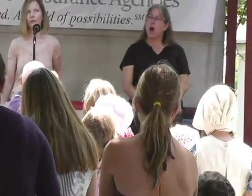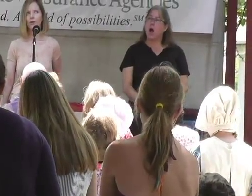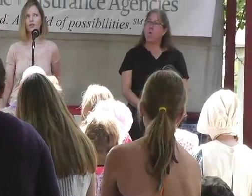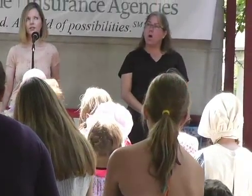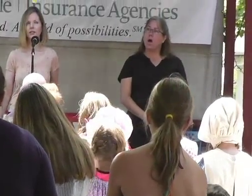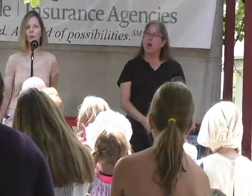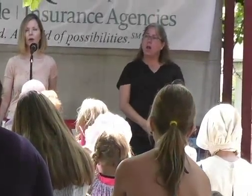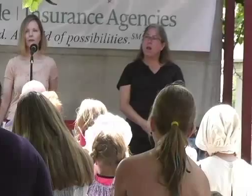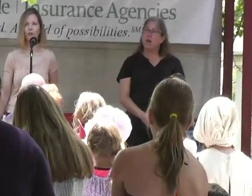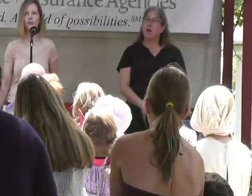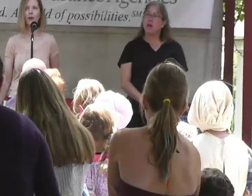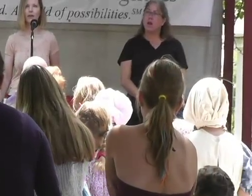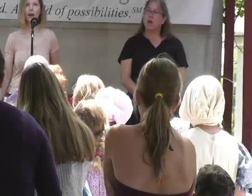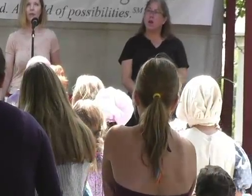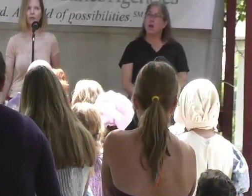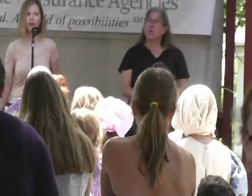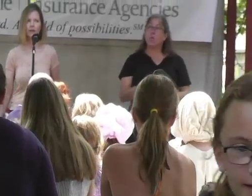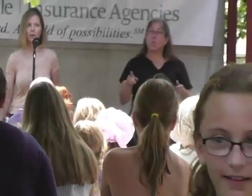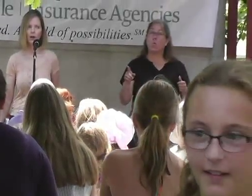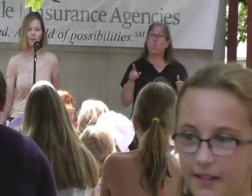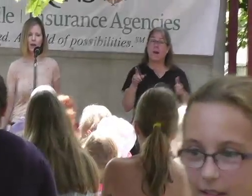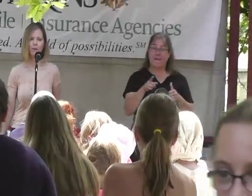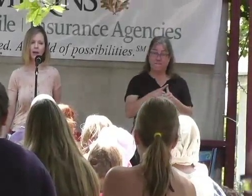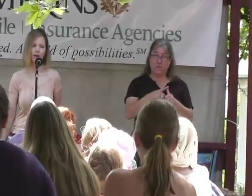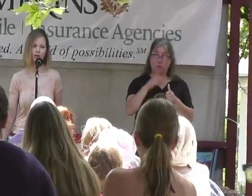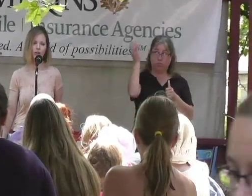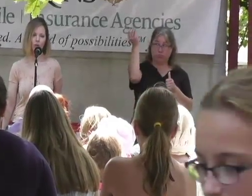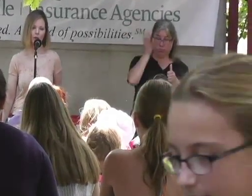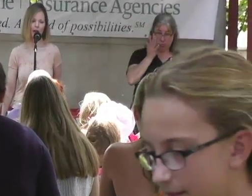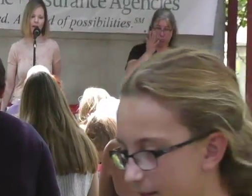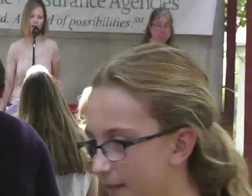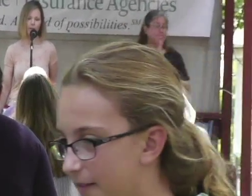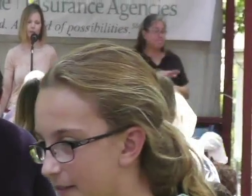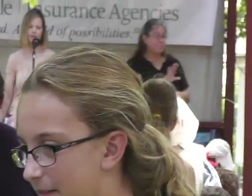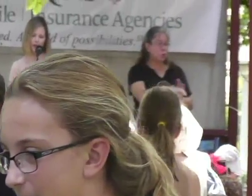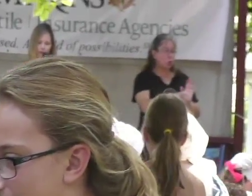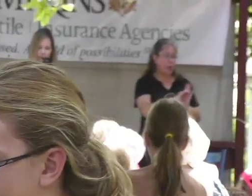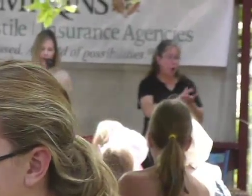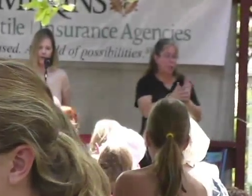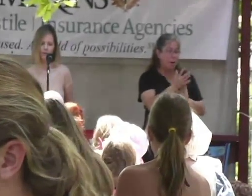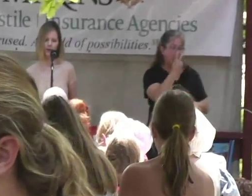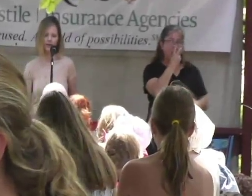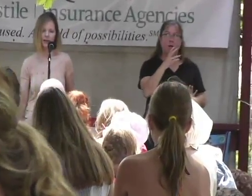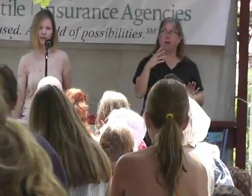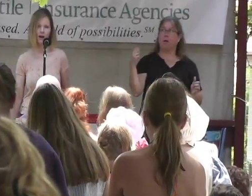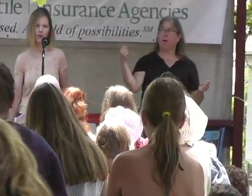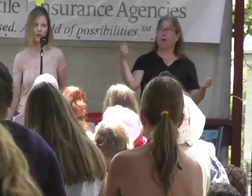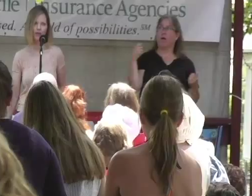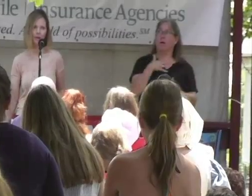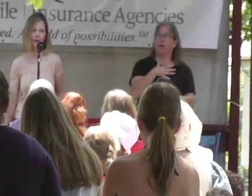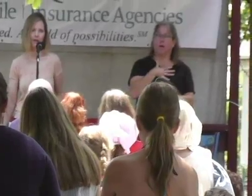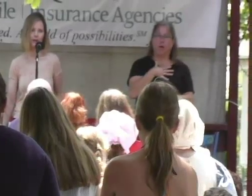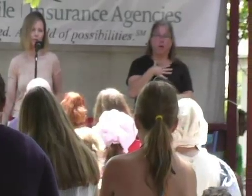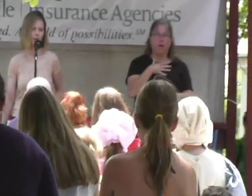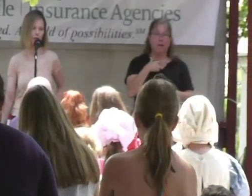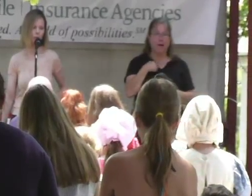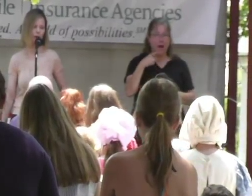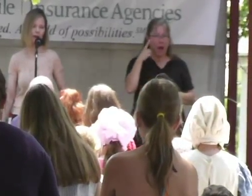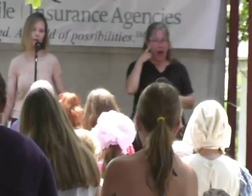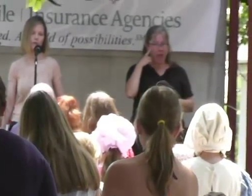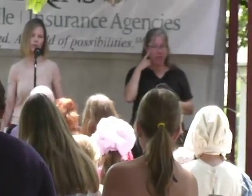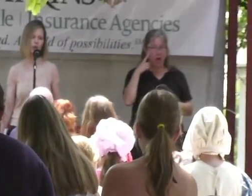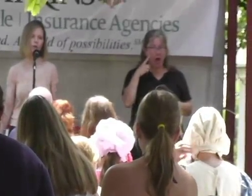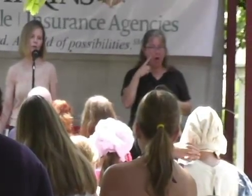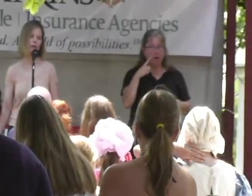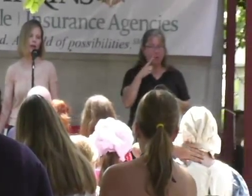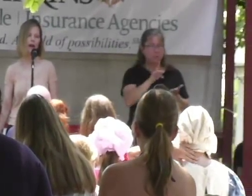When I first found out that they were going to make my character go blind, I was terrified because I thought that meant I was going to be